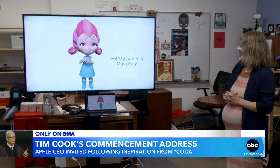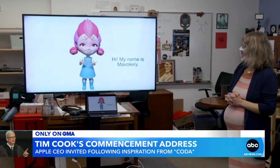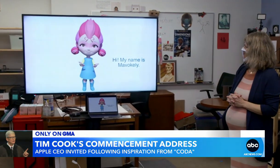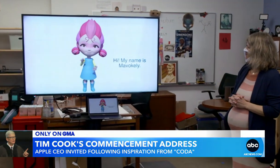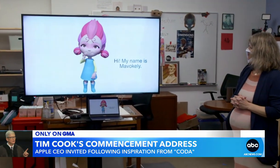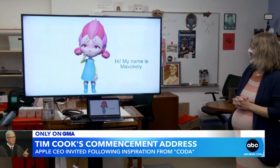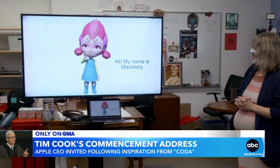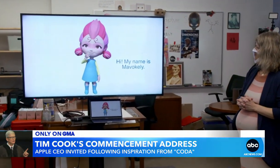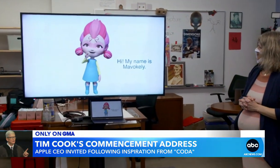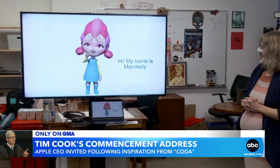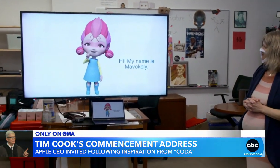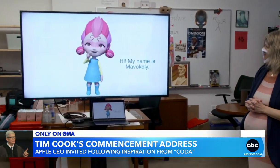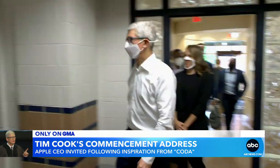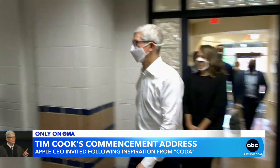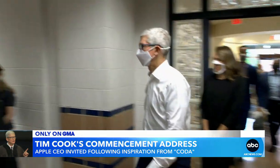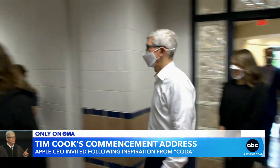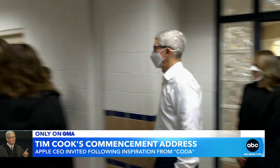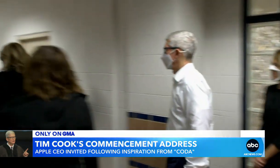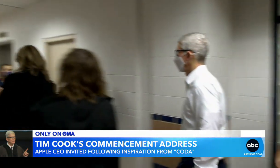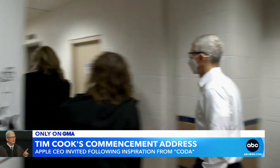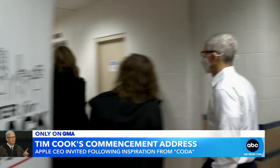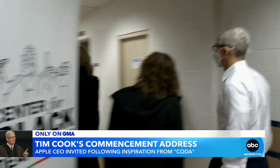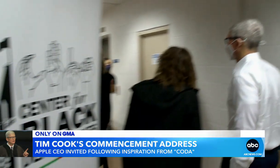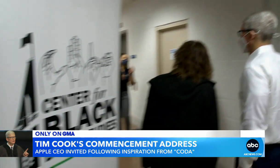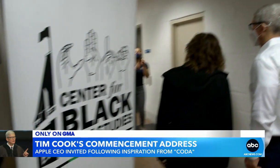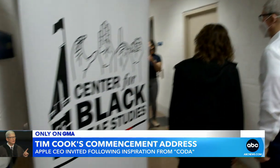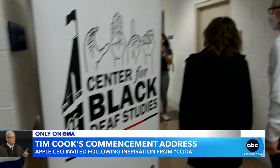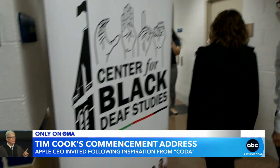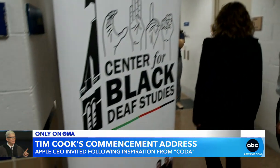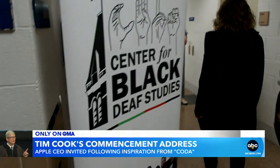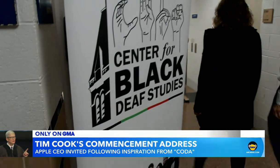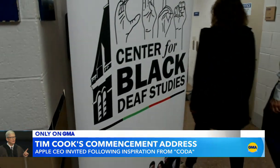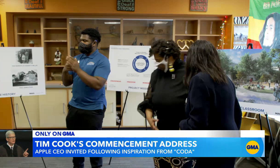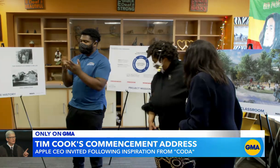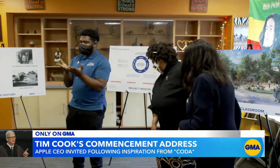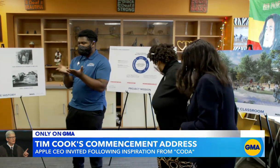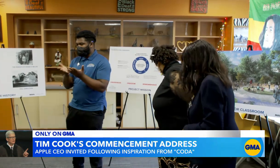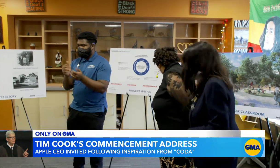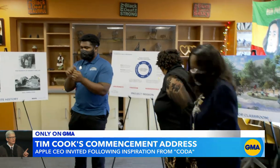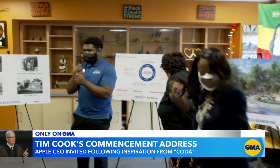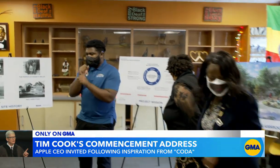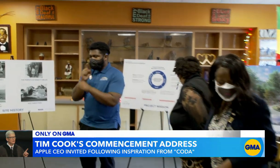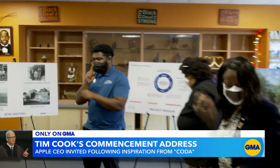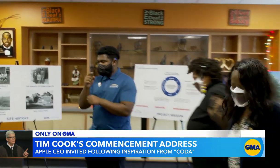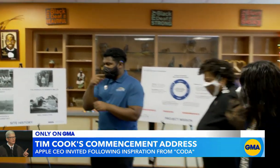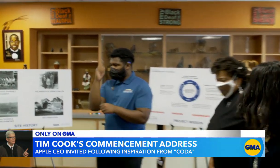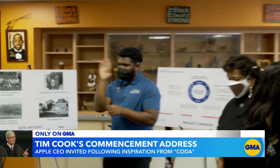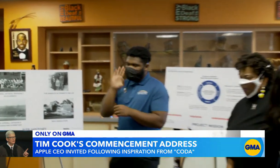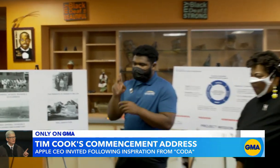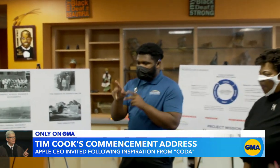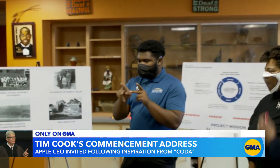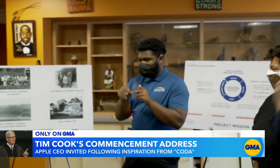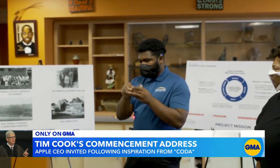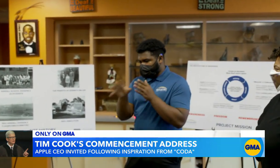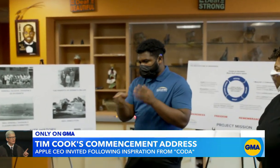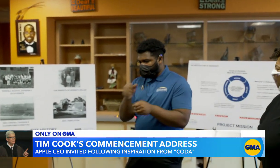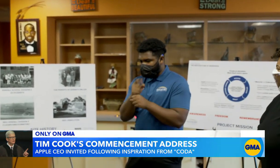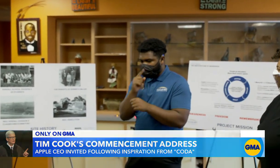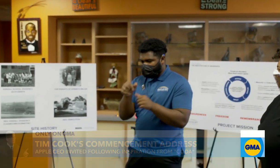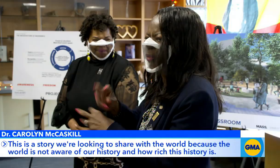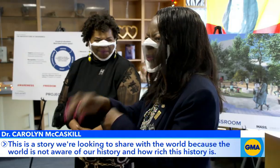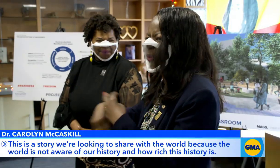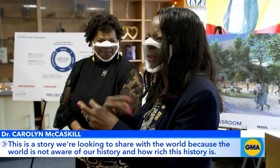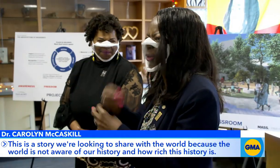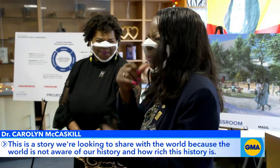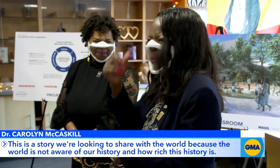fluent in sign language, the Center of Black Deaf Studies, learning about Black American sign language born from segregation.